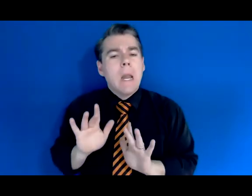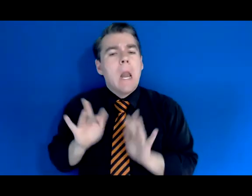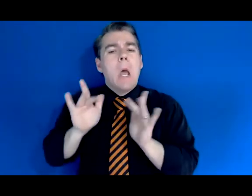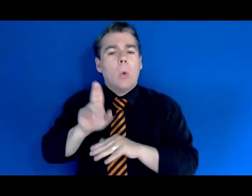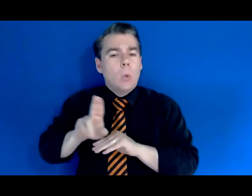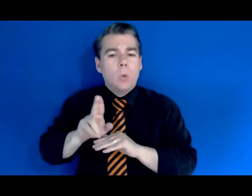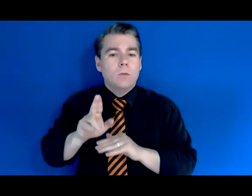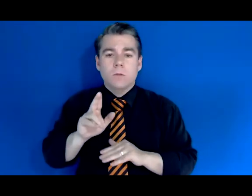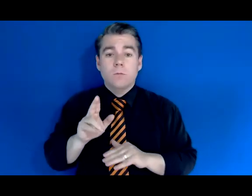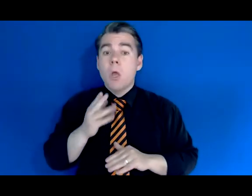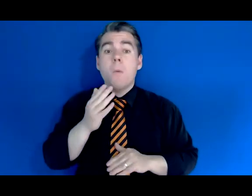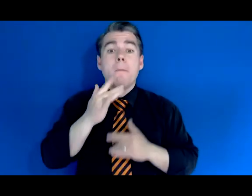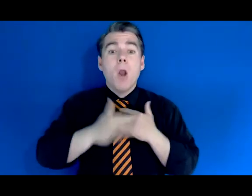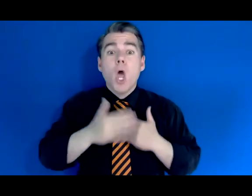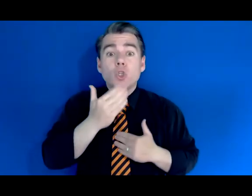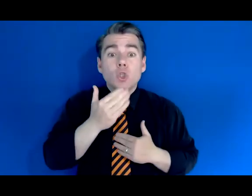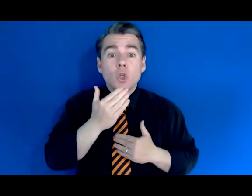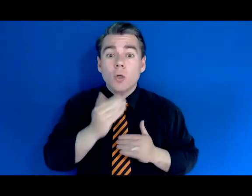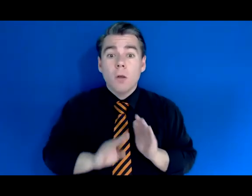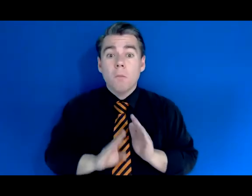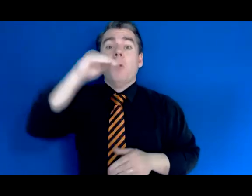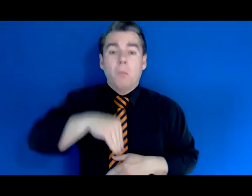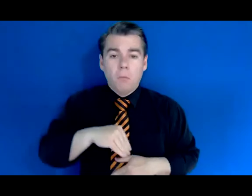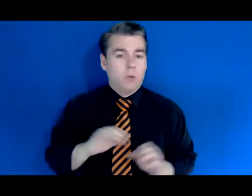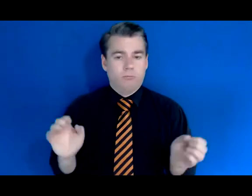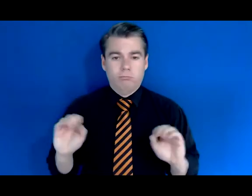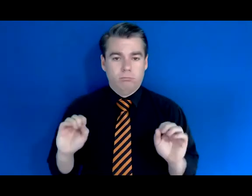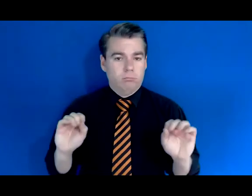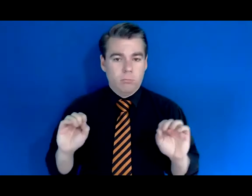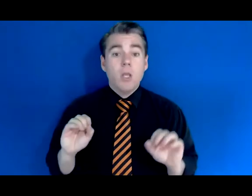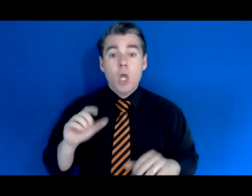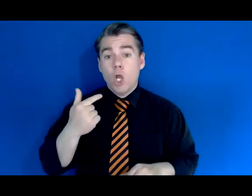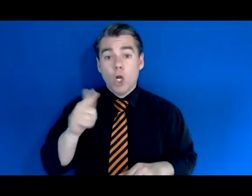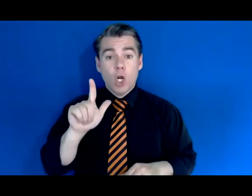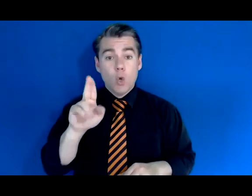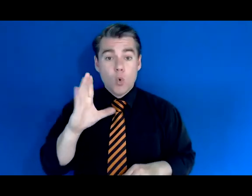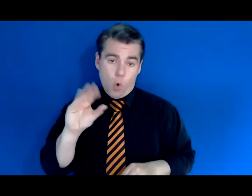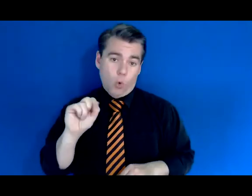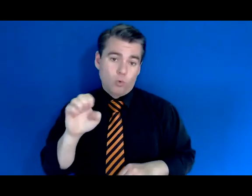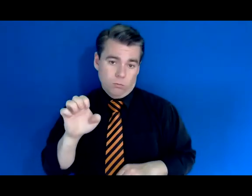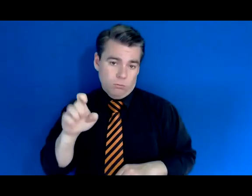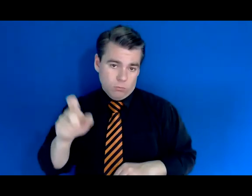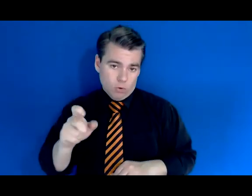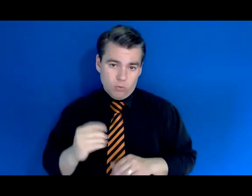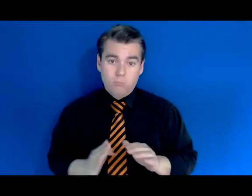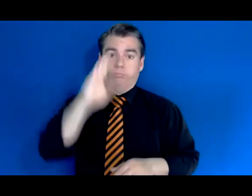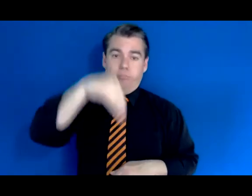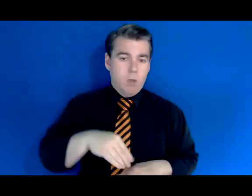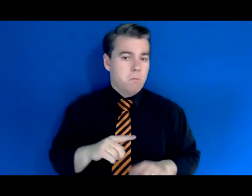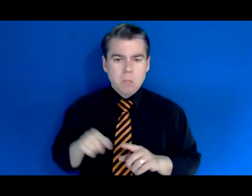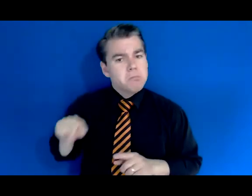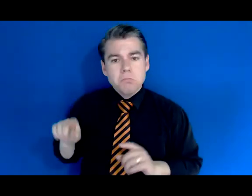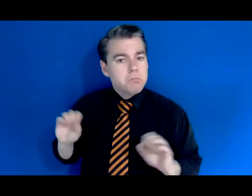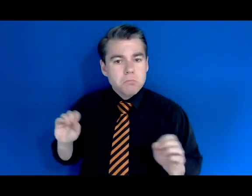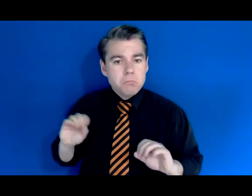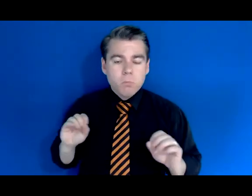blood sugar, which is exactly what glucose is meant to do. It is also categorized as a prebiotic